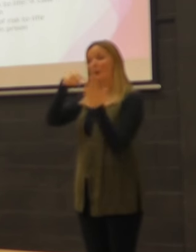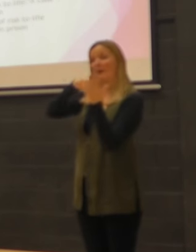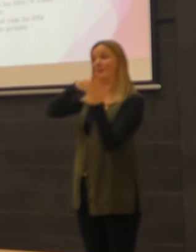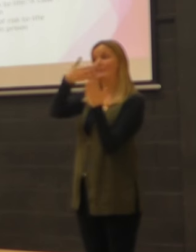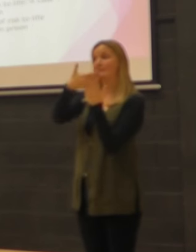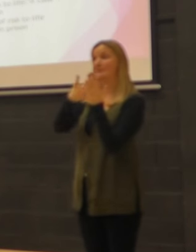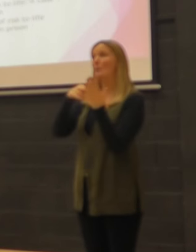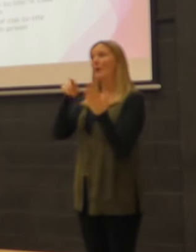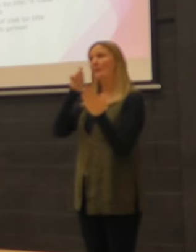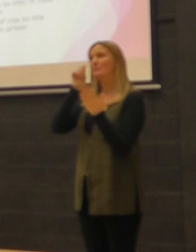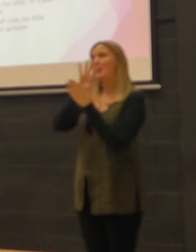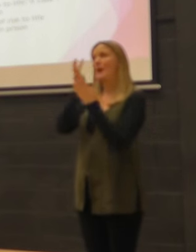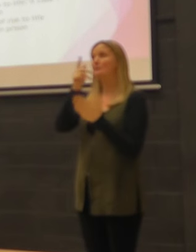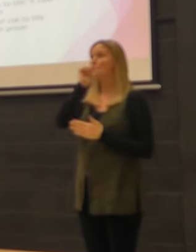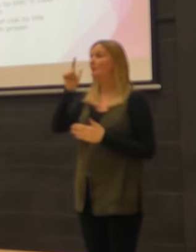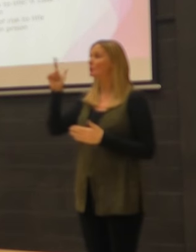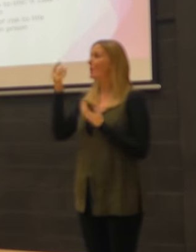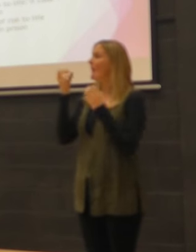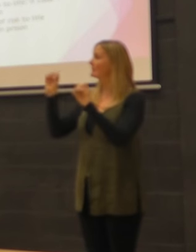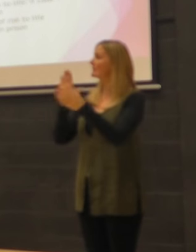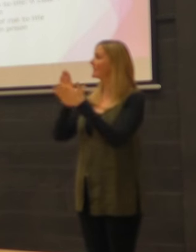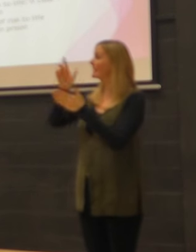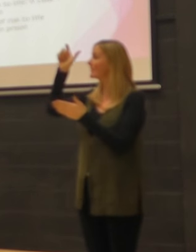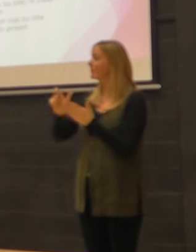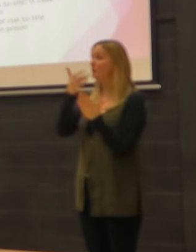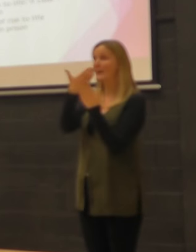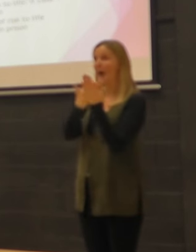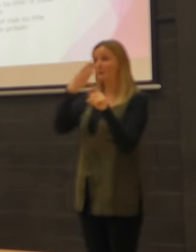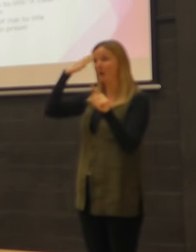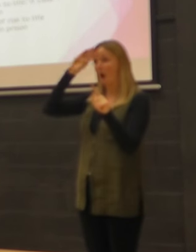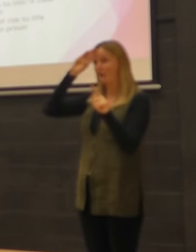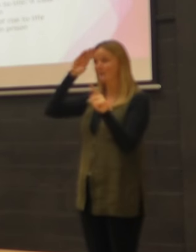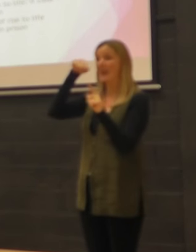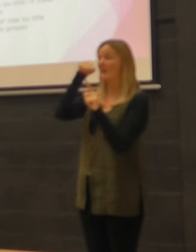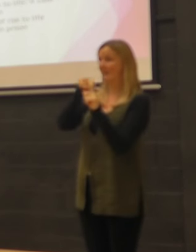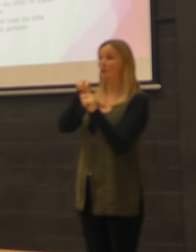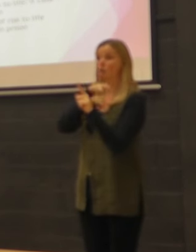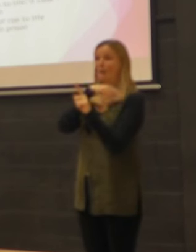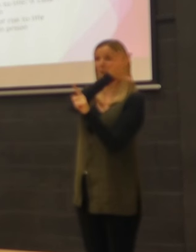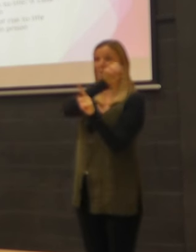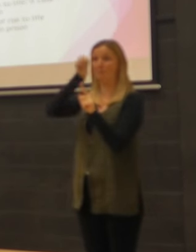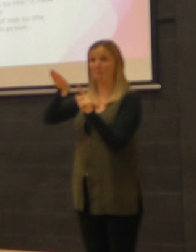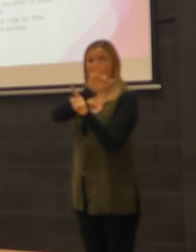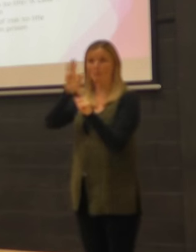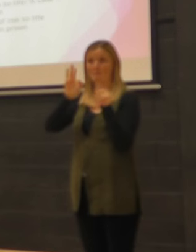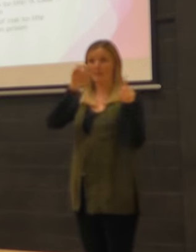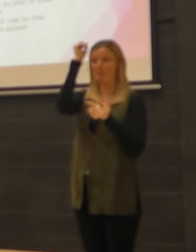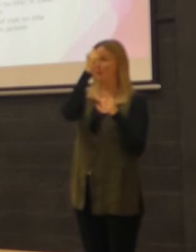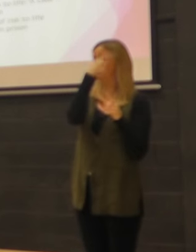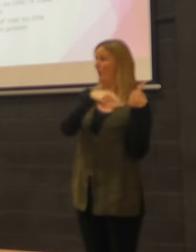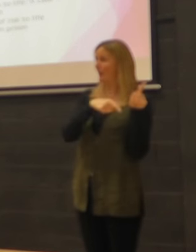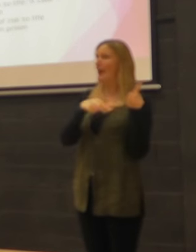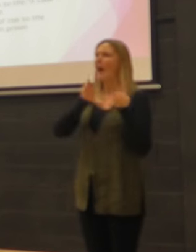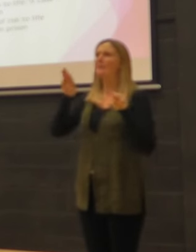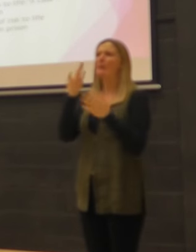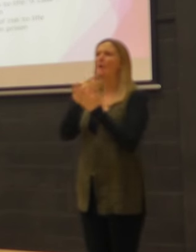actually the 1922 Offences Against the Person Act in Ireland, was just the translation of the British Act. People often say this is all about